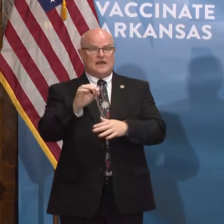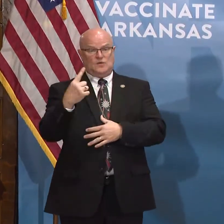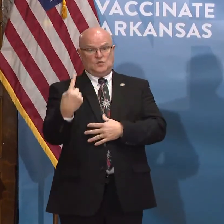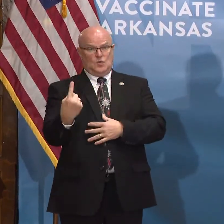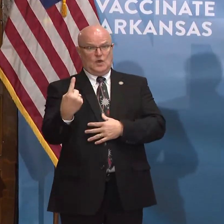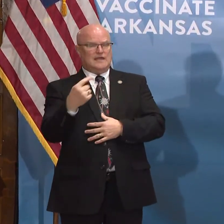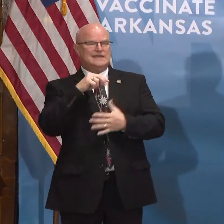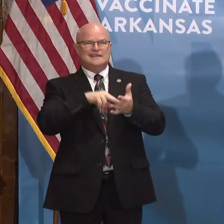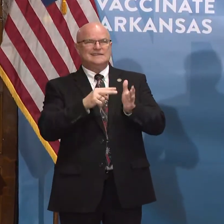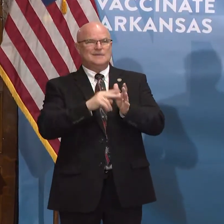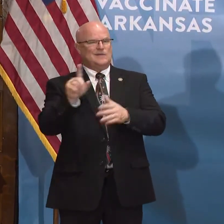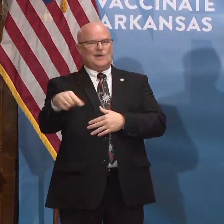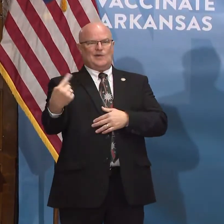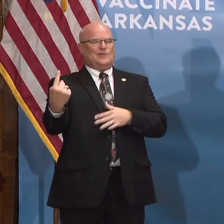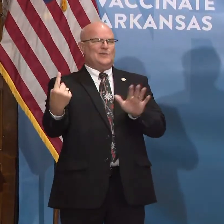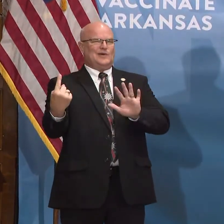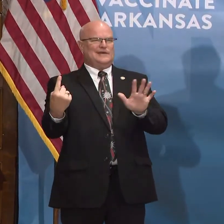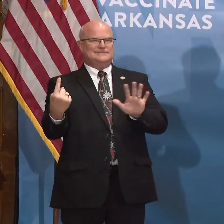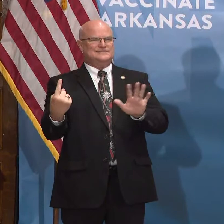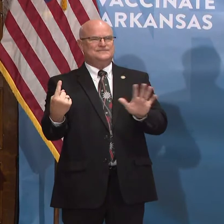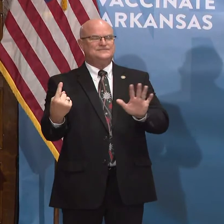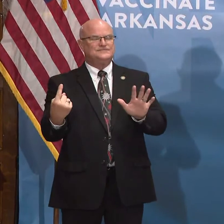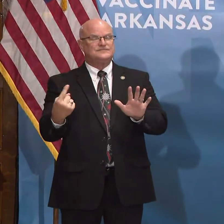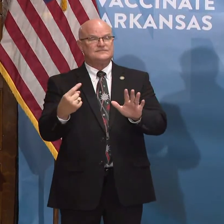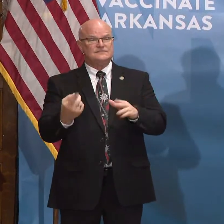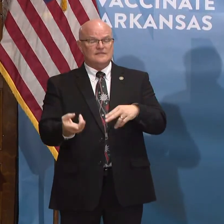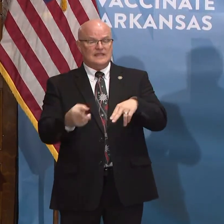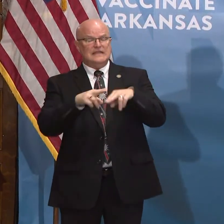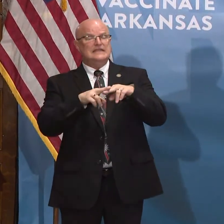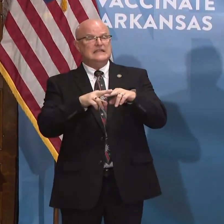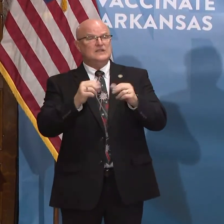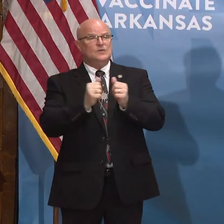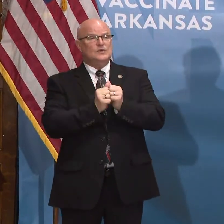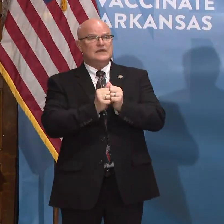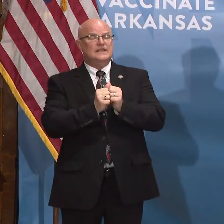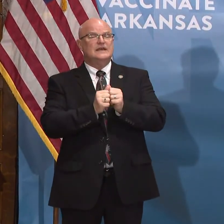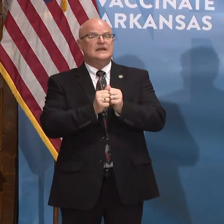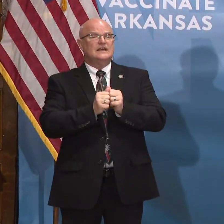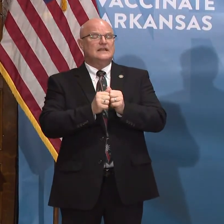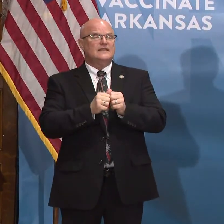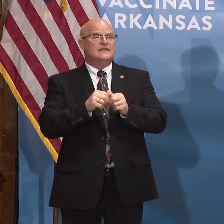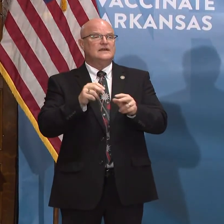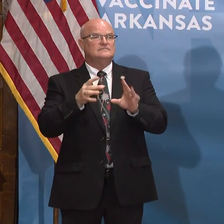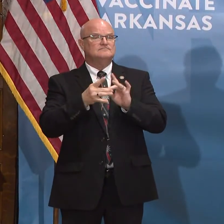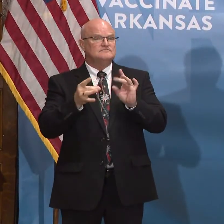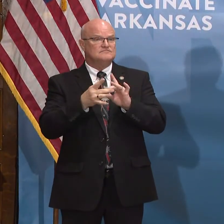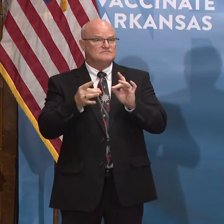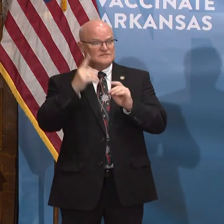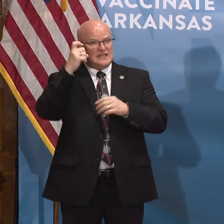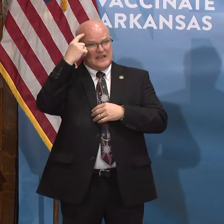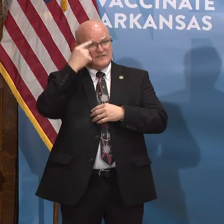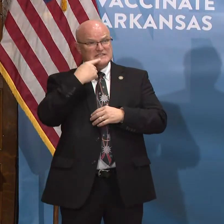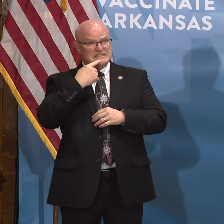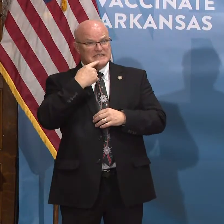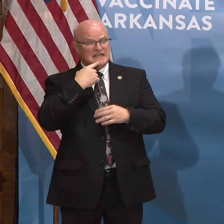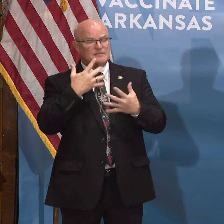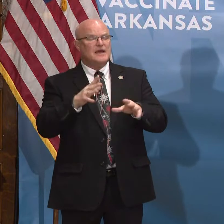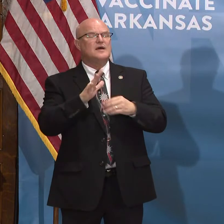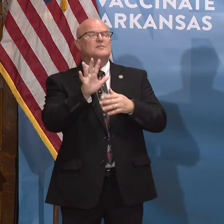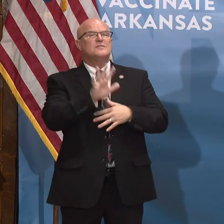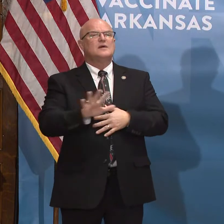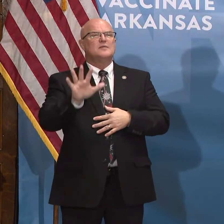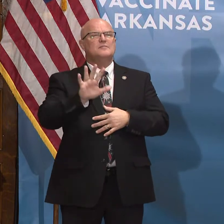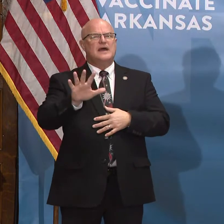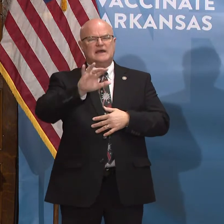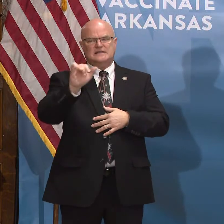one doesn't mean that's the only one that is here. In addition to the surveillance that the governor has already mentioned, next month, probably about